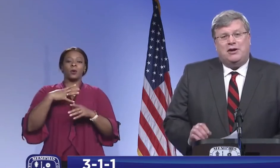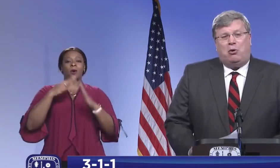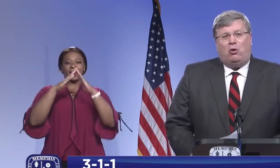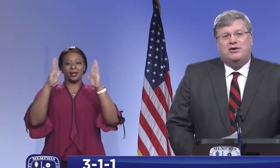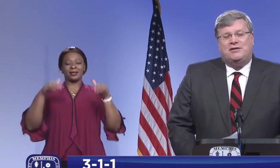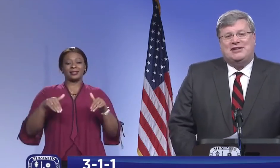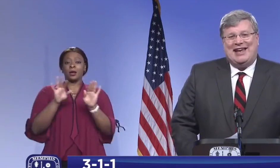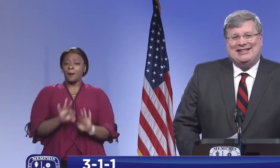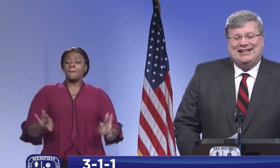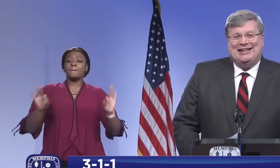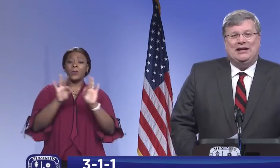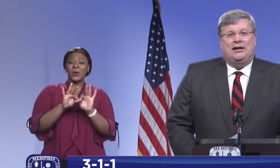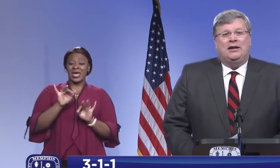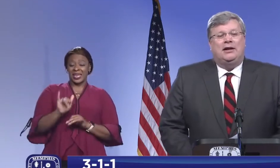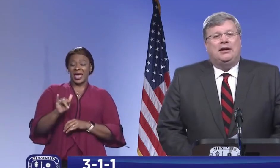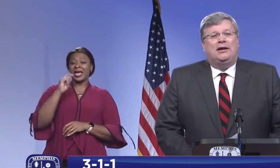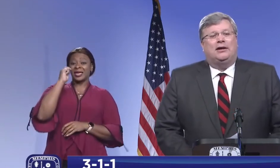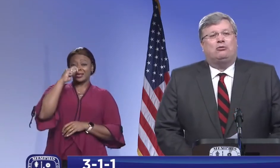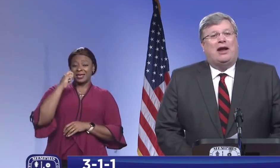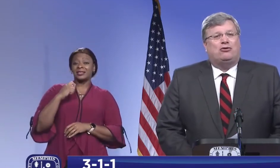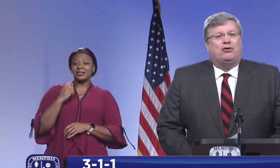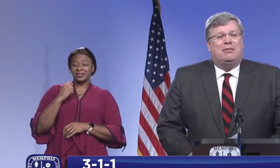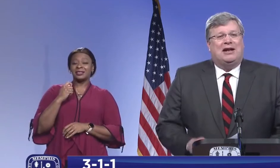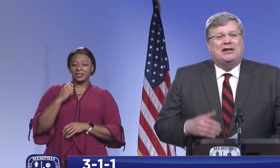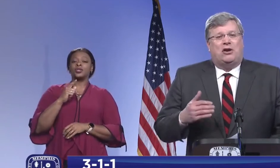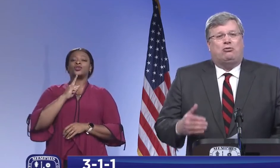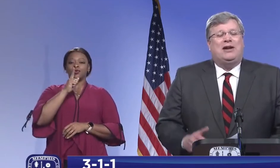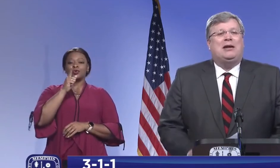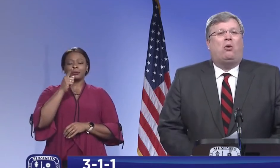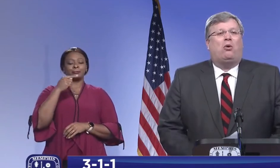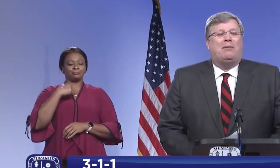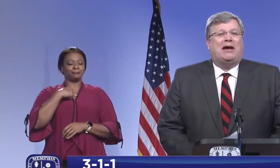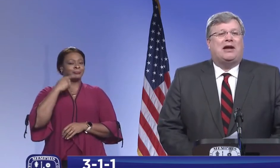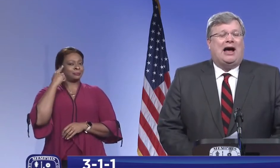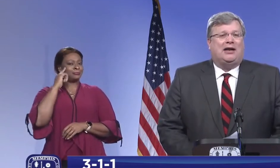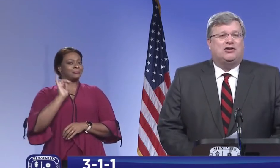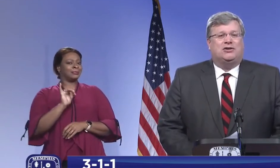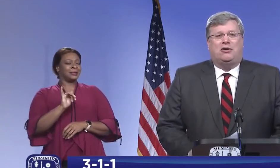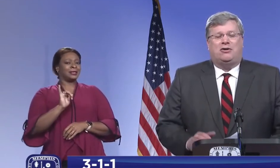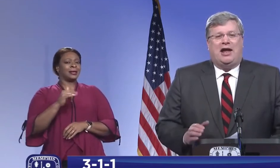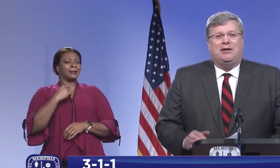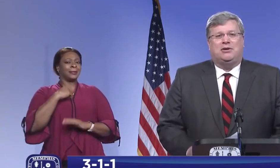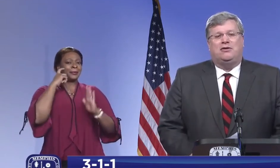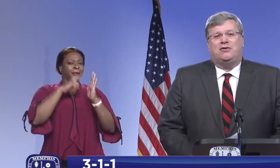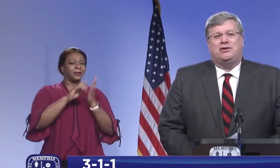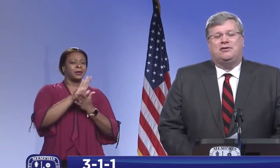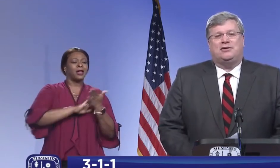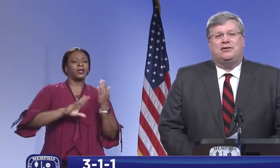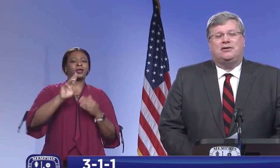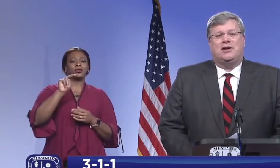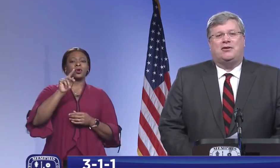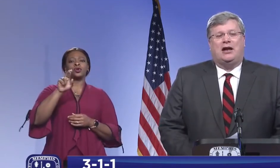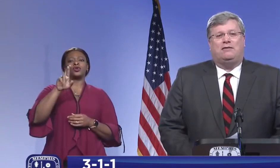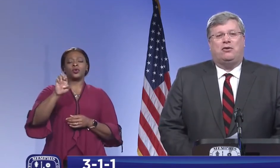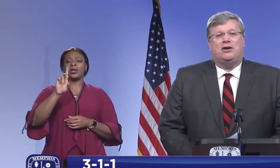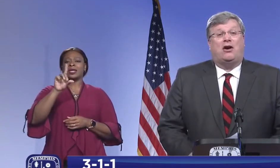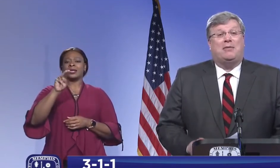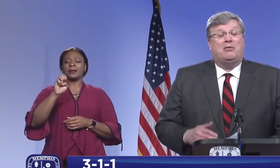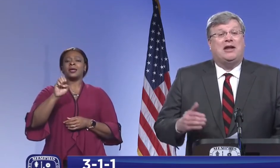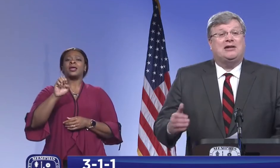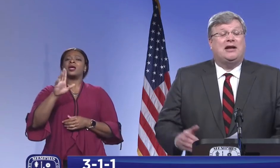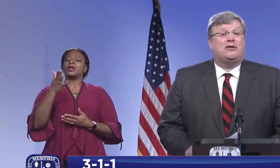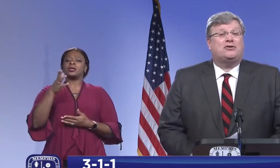the importance of testing rang true to me, and I started reading more about colleges, Notre Dame and University of Southern California,